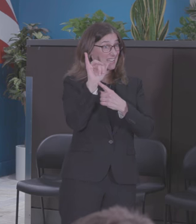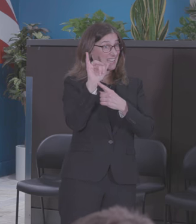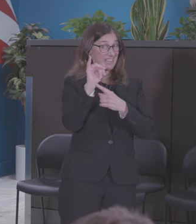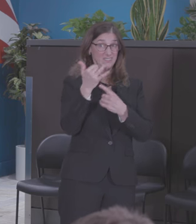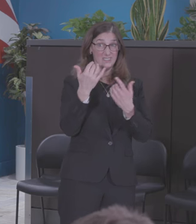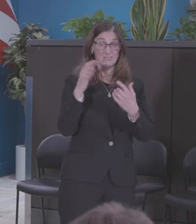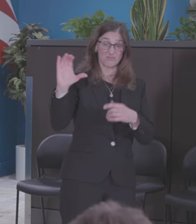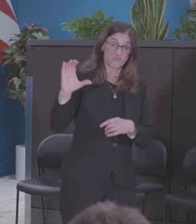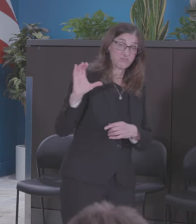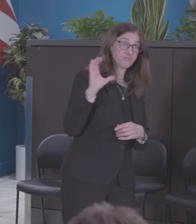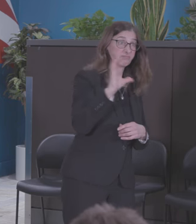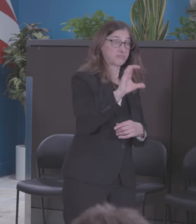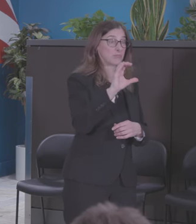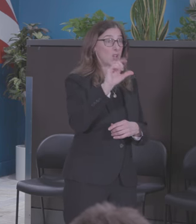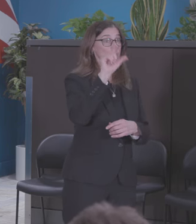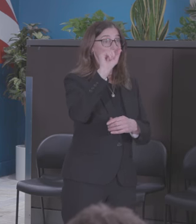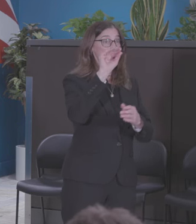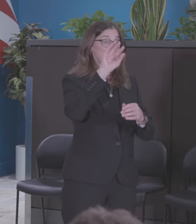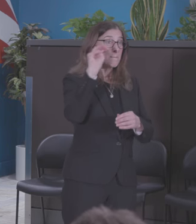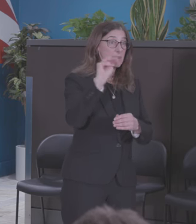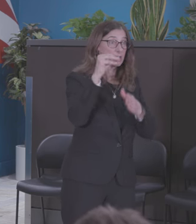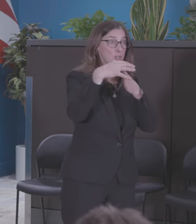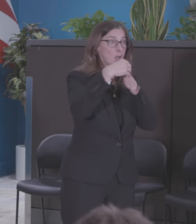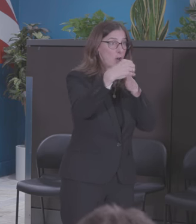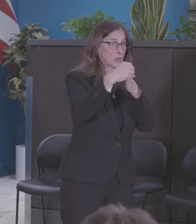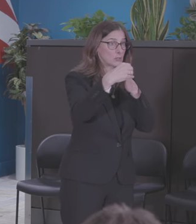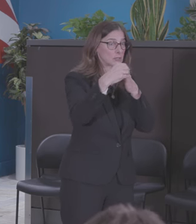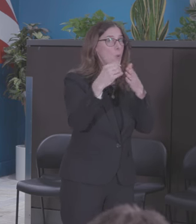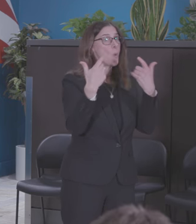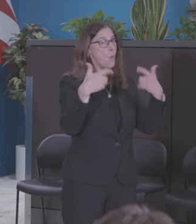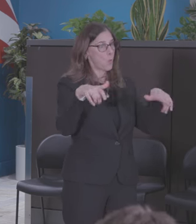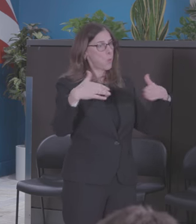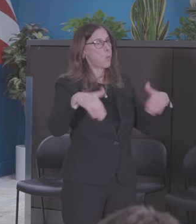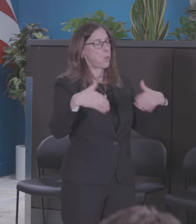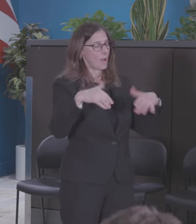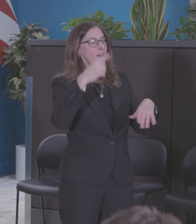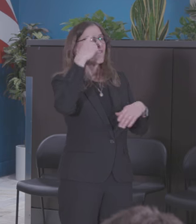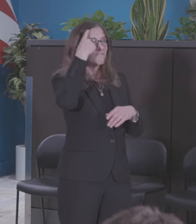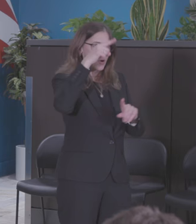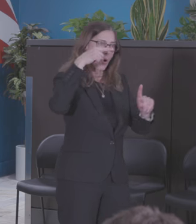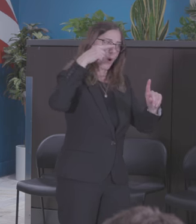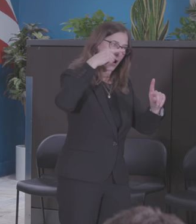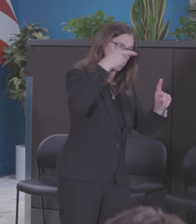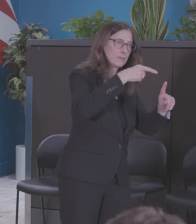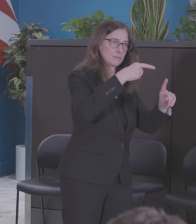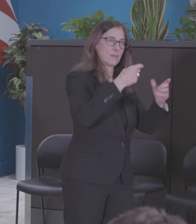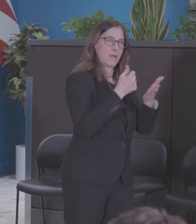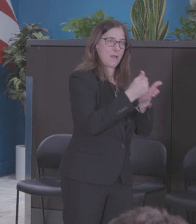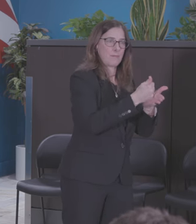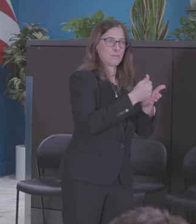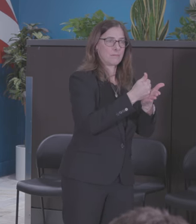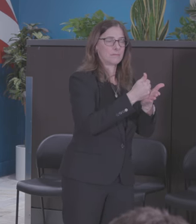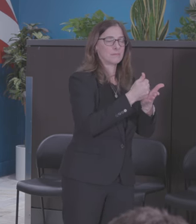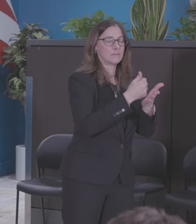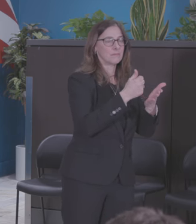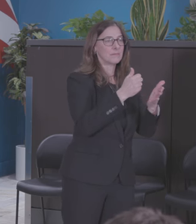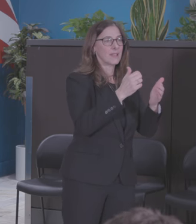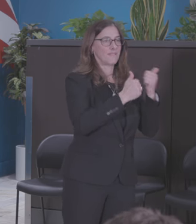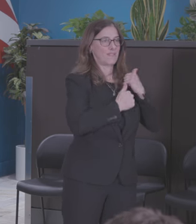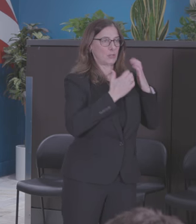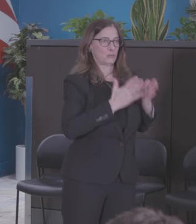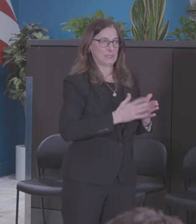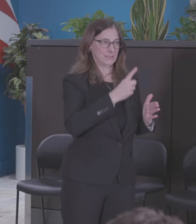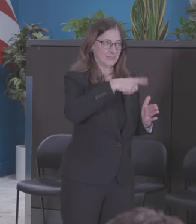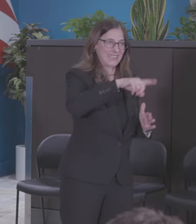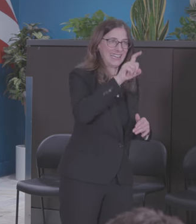money, to homeless veterans. And as well, Mayor Wu has also identified